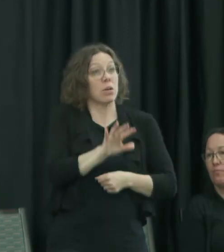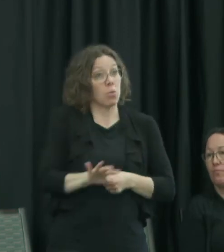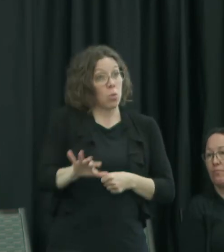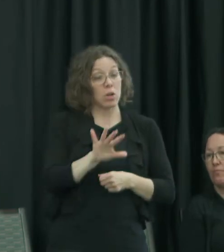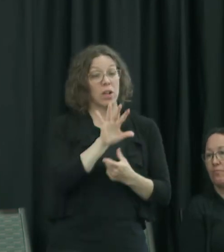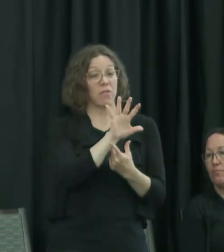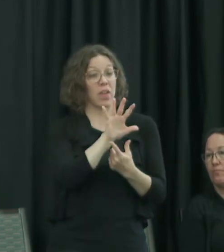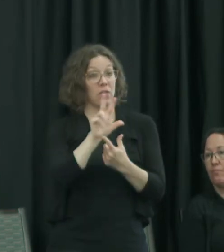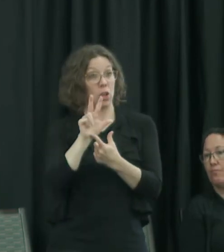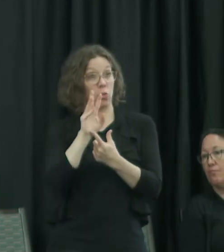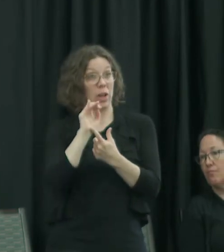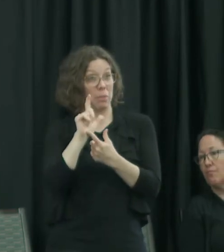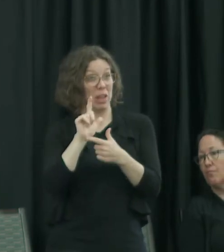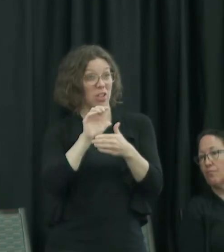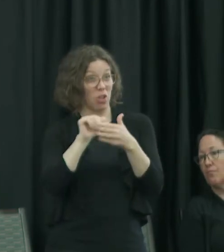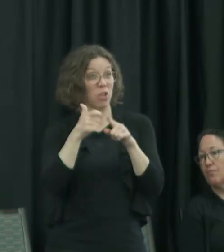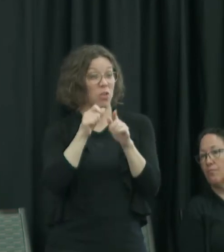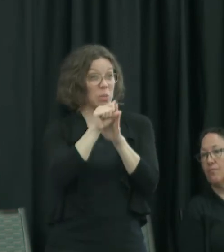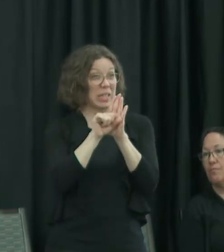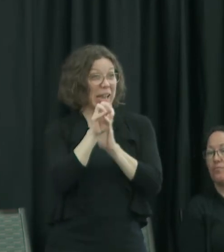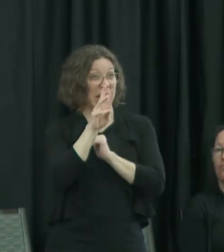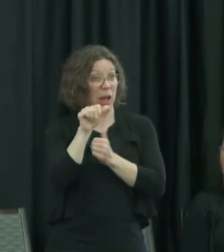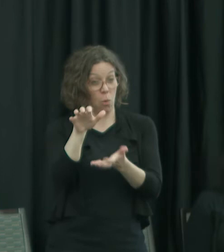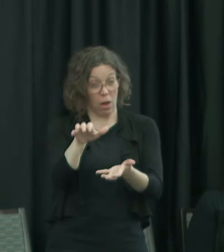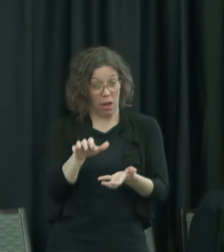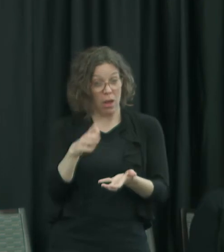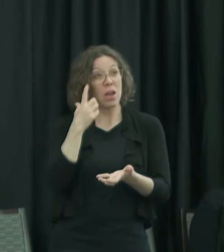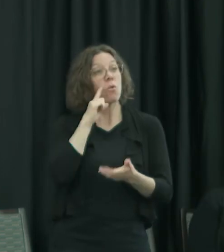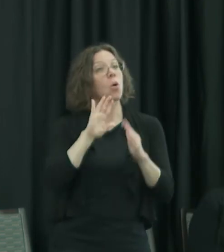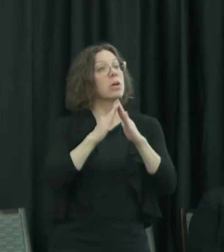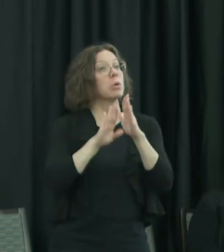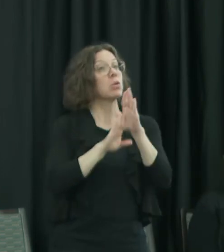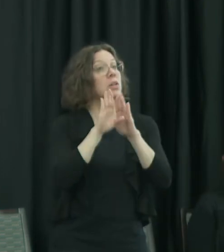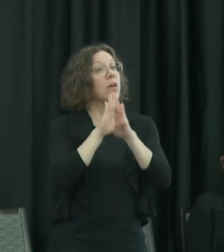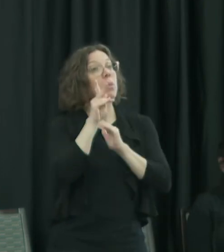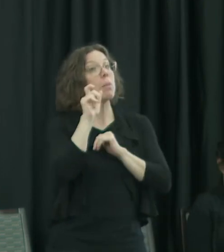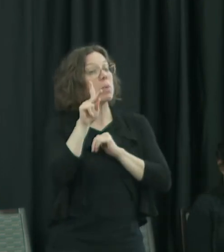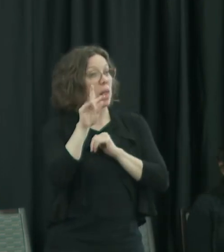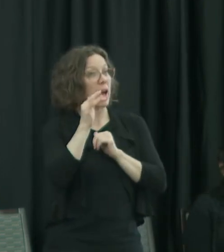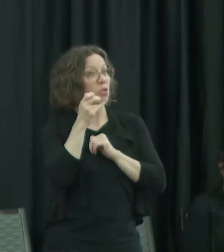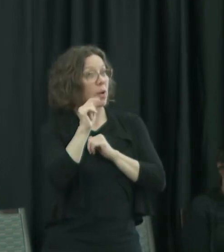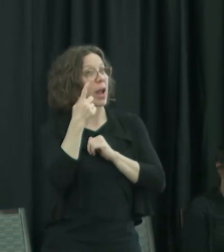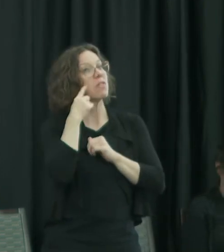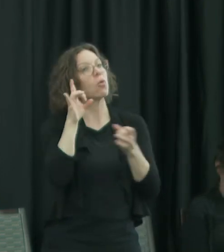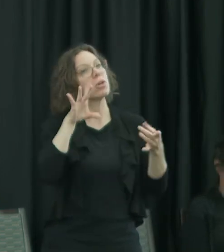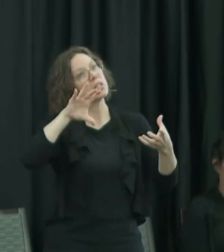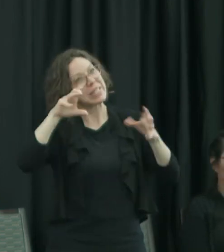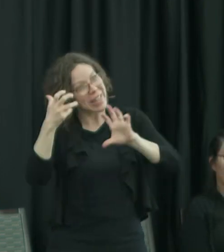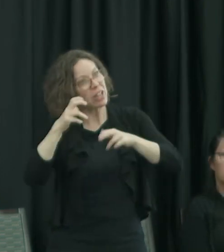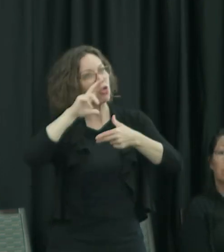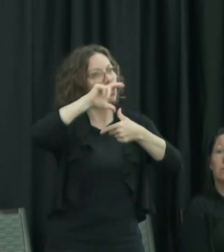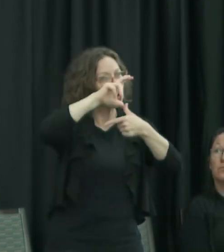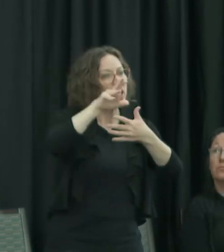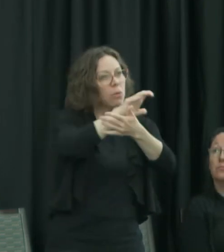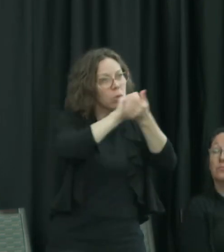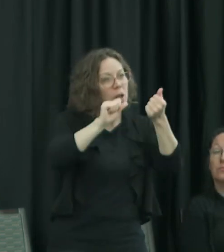$53 million from the state of Iowa in community development block grants for disaster recovery and COVID relief.